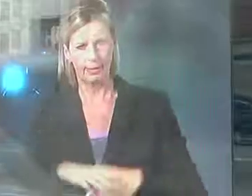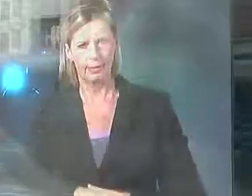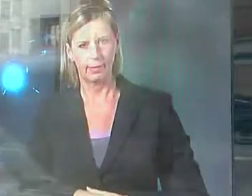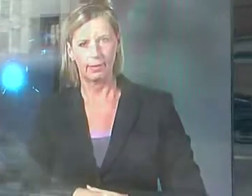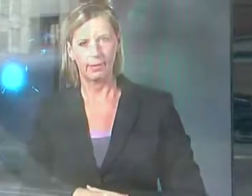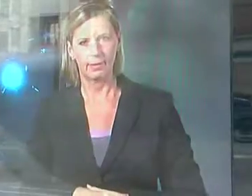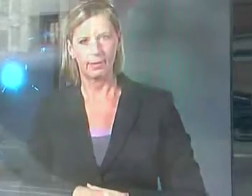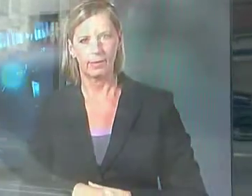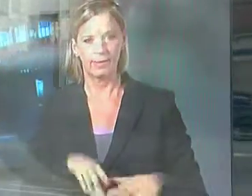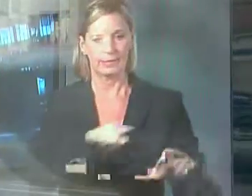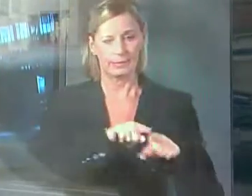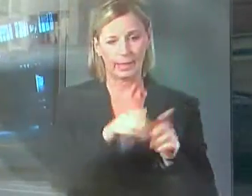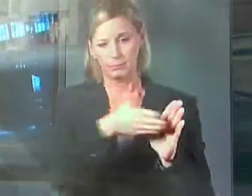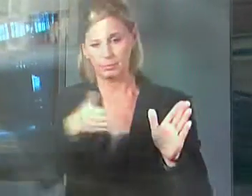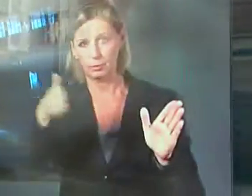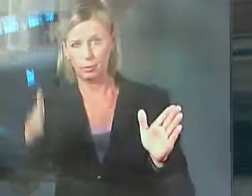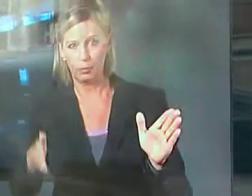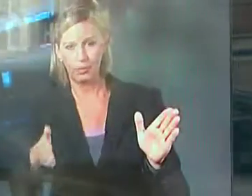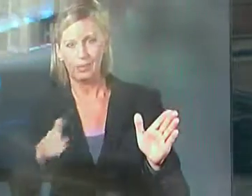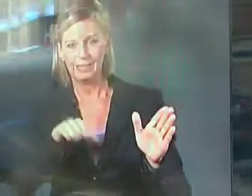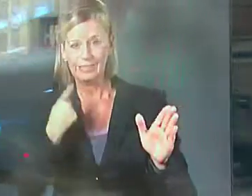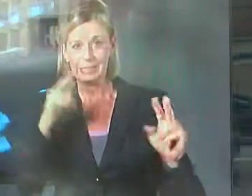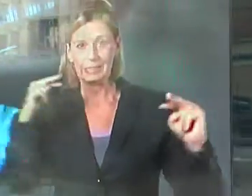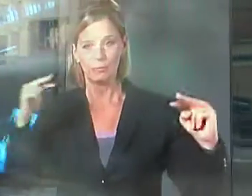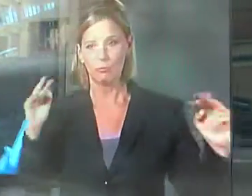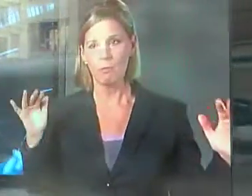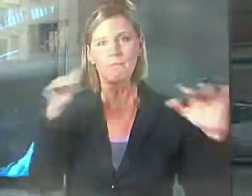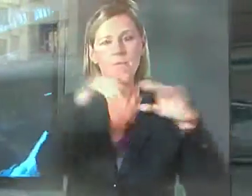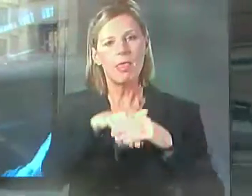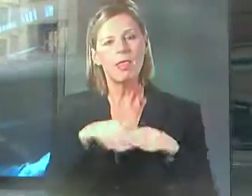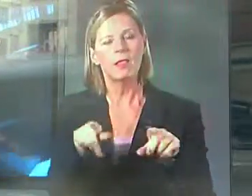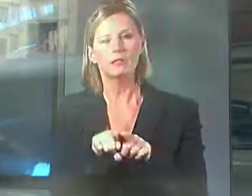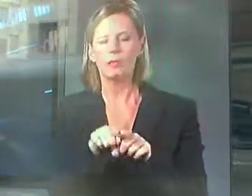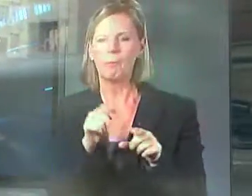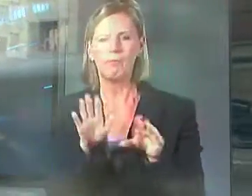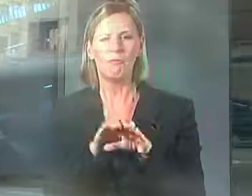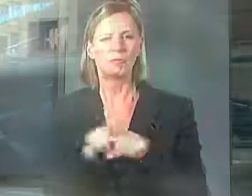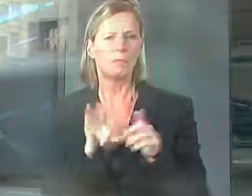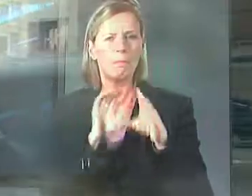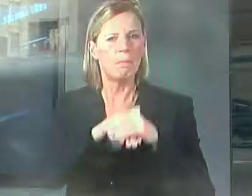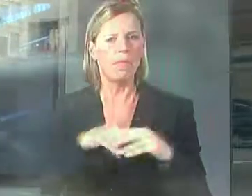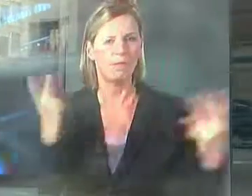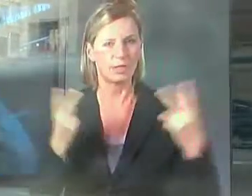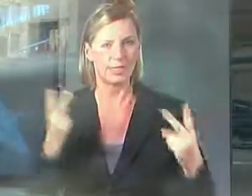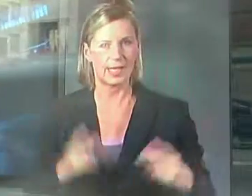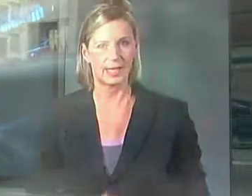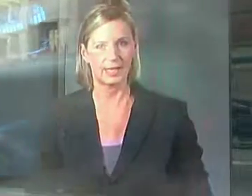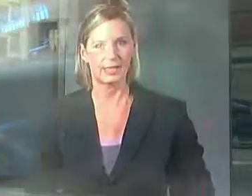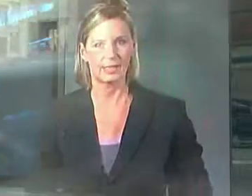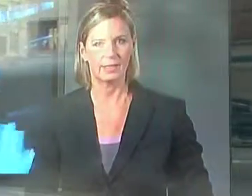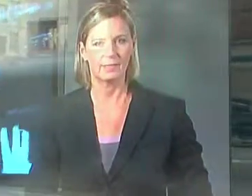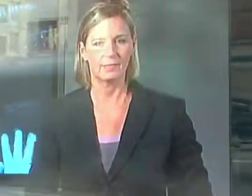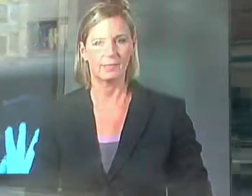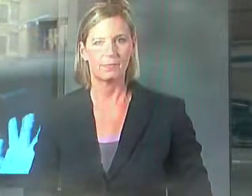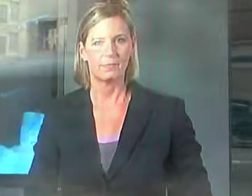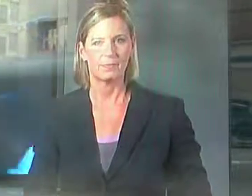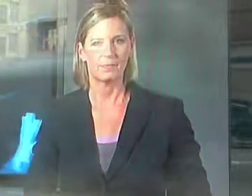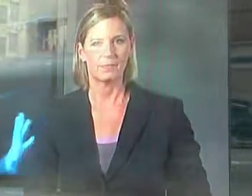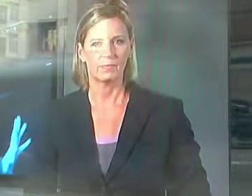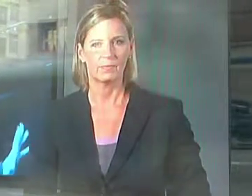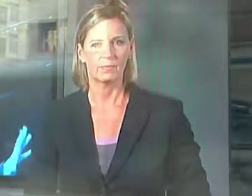When you are hearing a voice or a noise, try to figure out where the sound is coming from. If you can figure out where the sound is coming